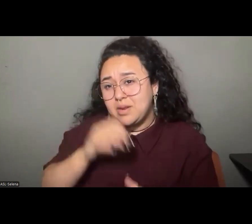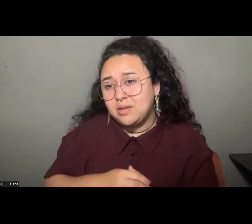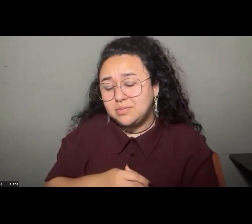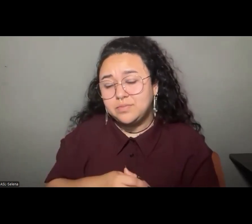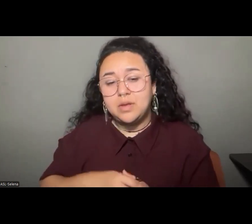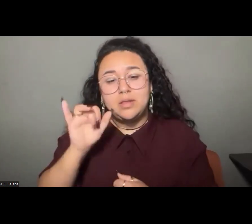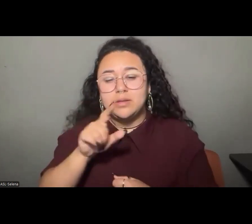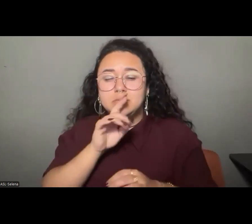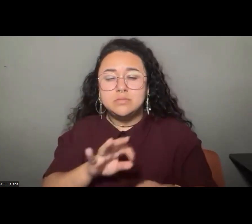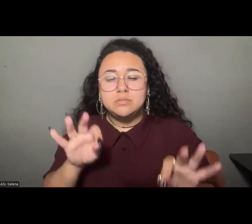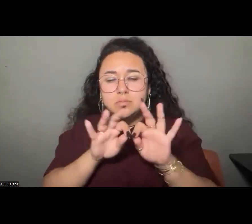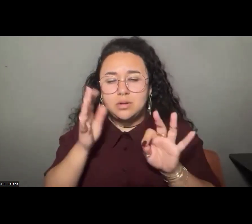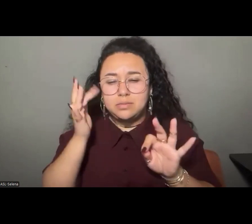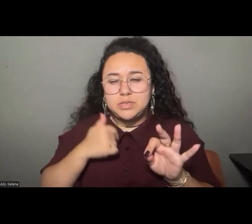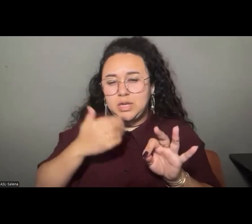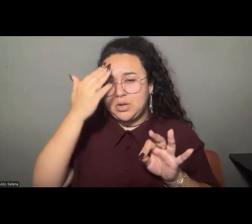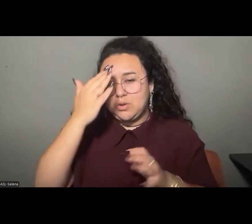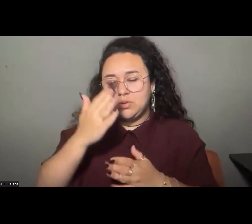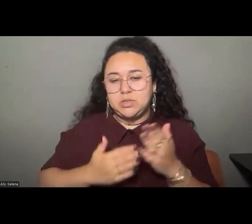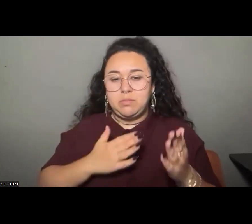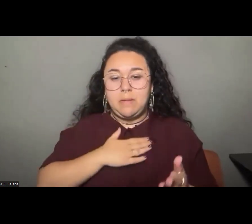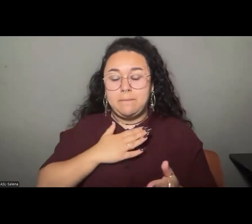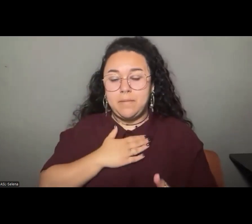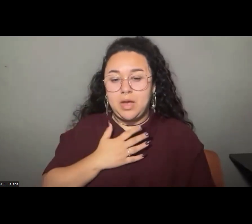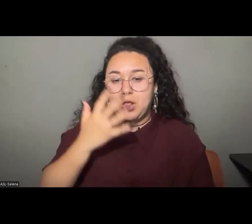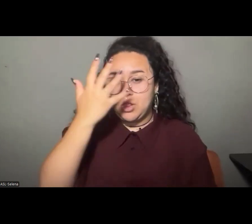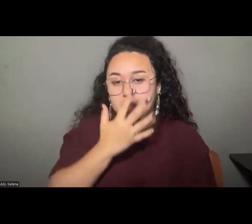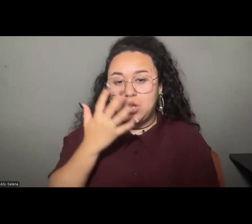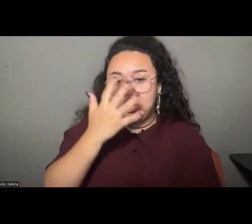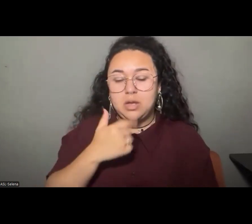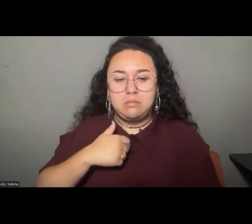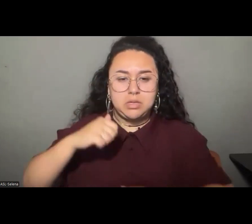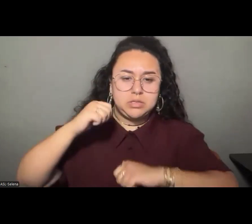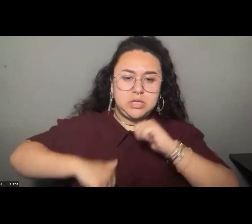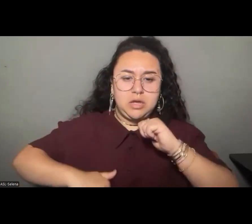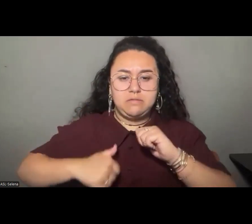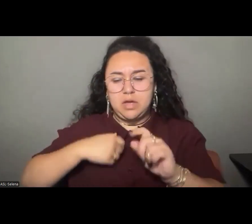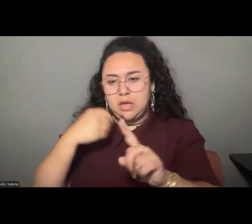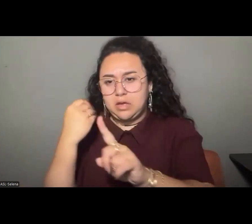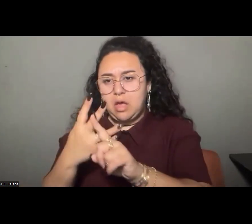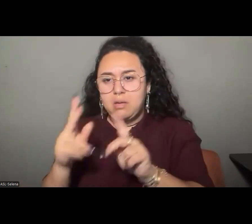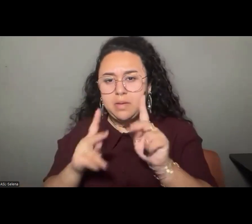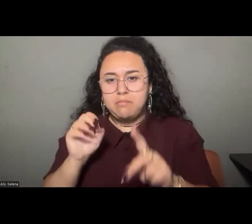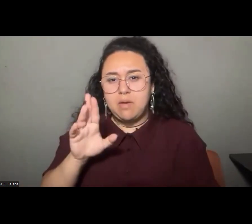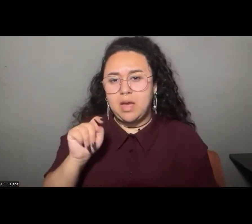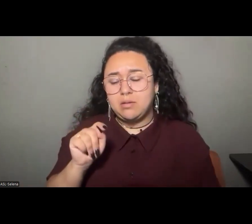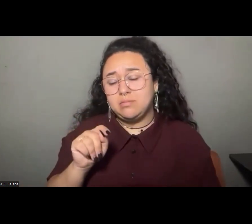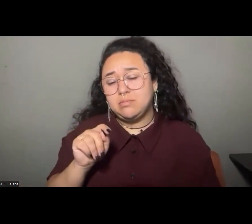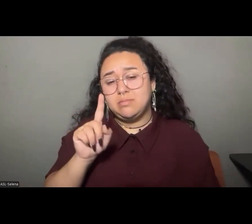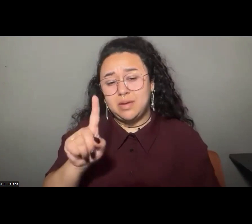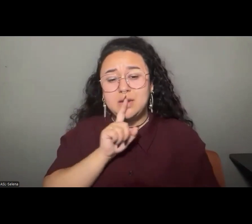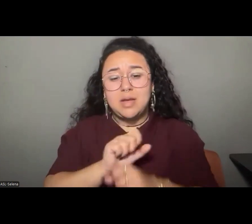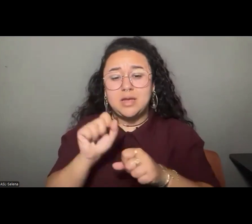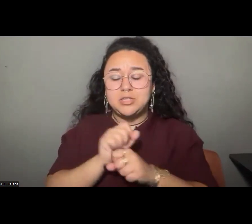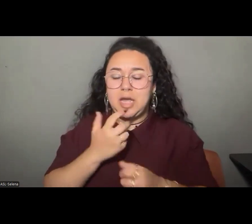that's important because, I know that some of my look can be like, oh, I'm tough and I call people out. But like, actually, I've had to